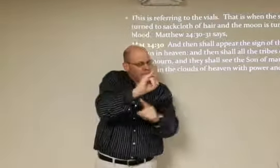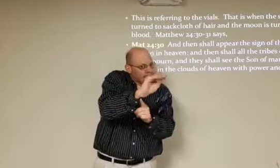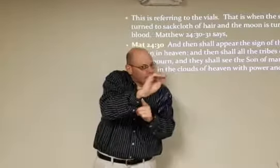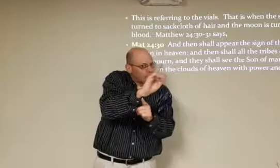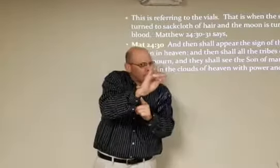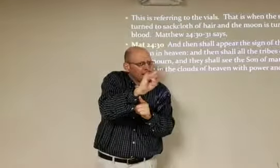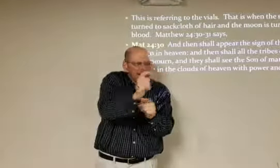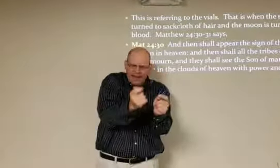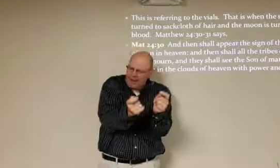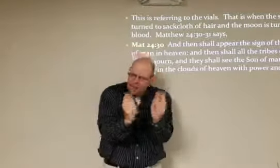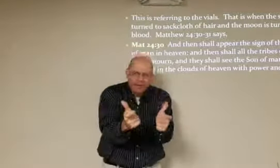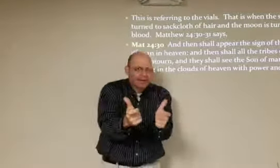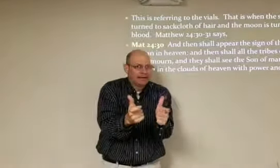This is immediately.